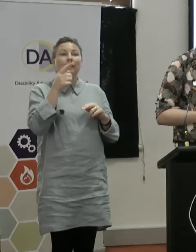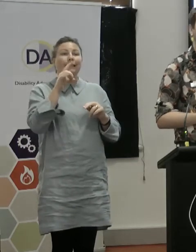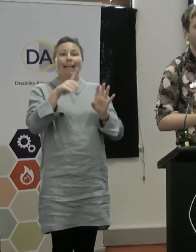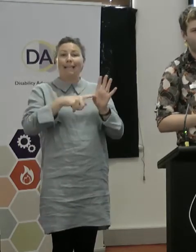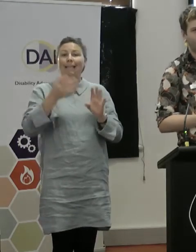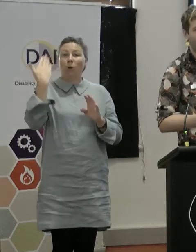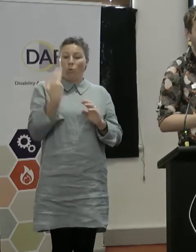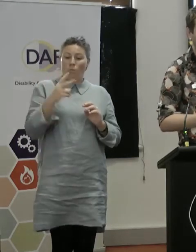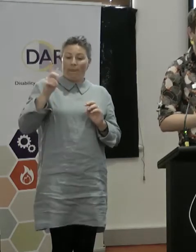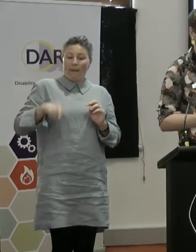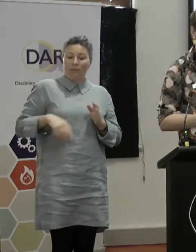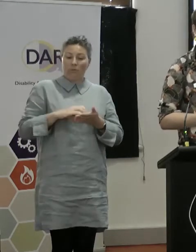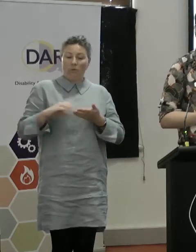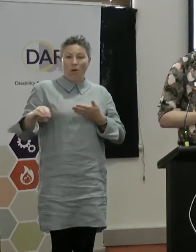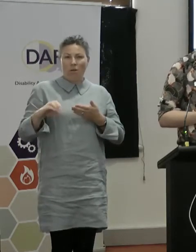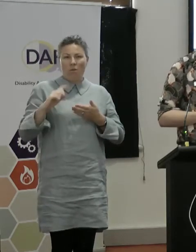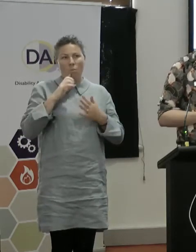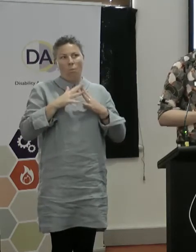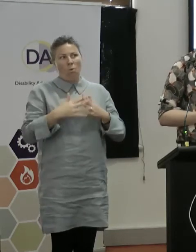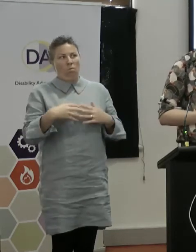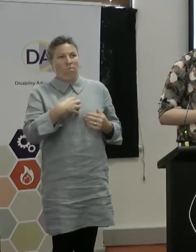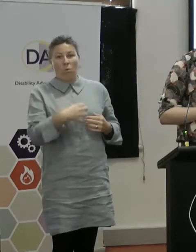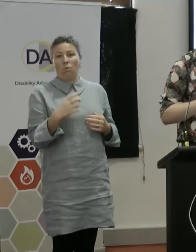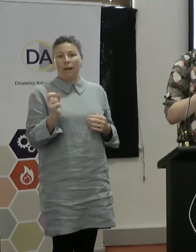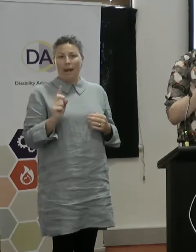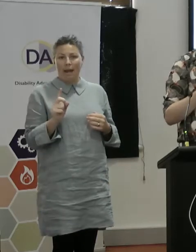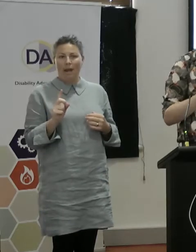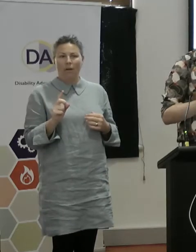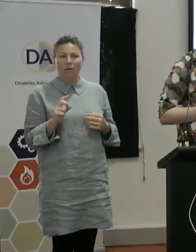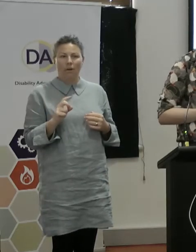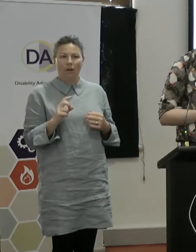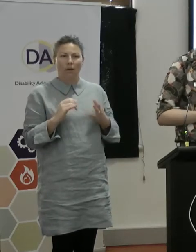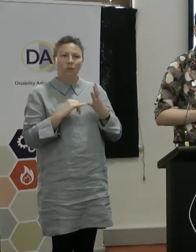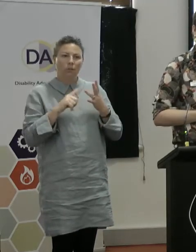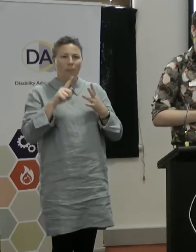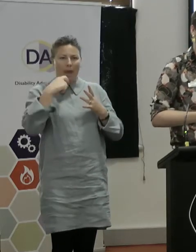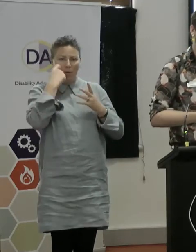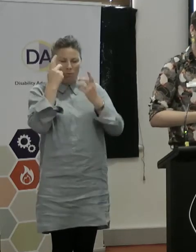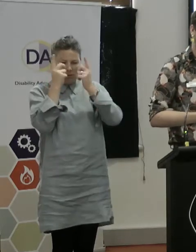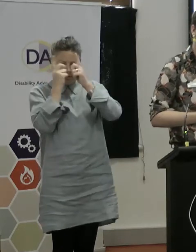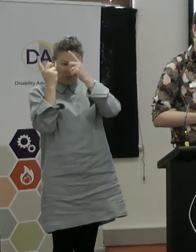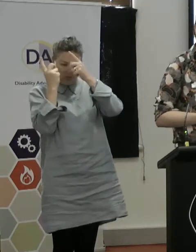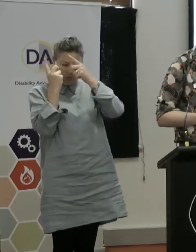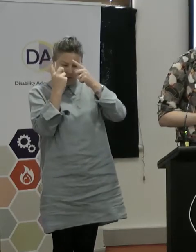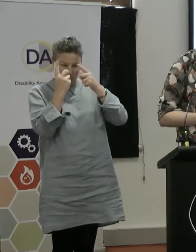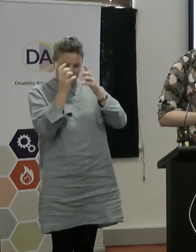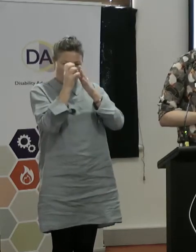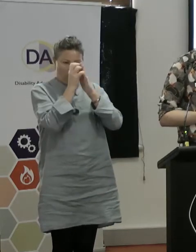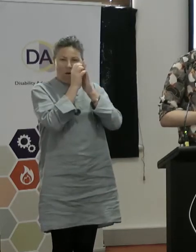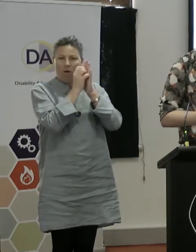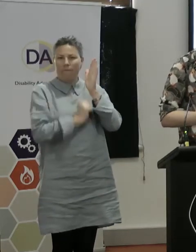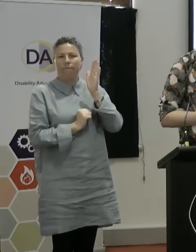ago, it'd be worth a bit more now. And that sort of indexed up amount is taken off